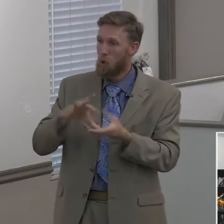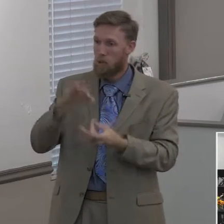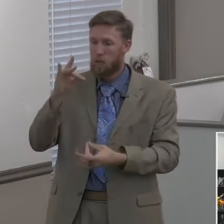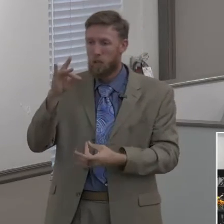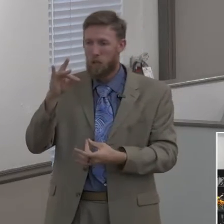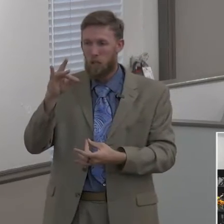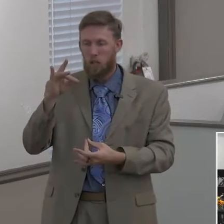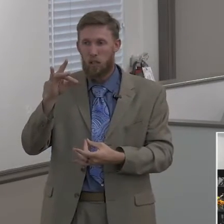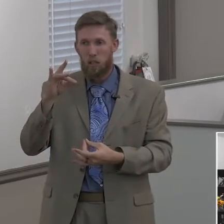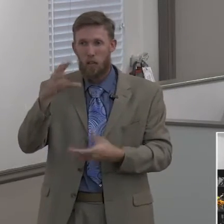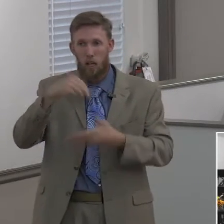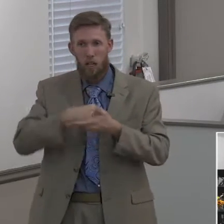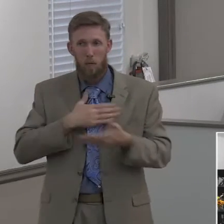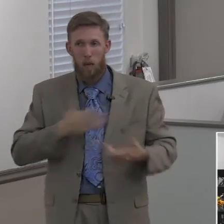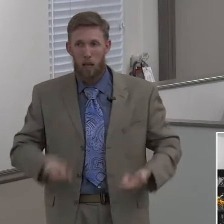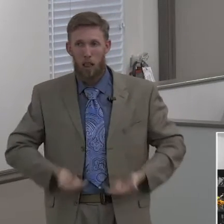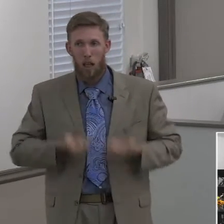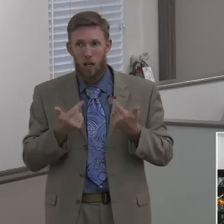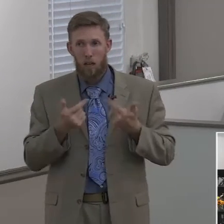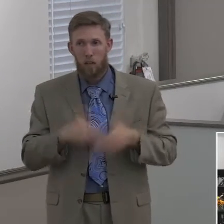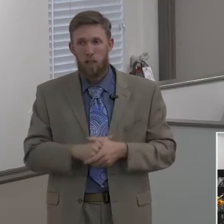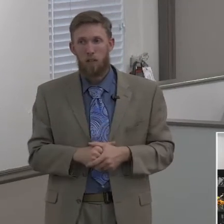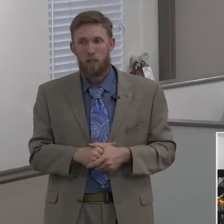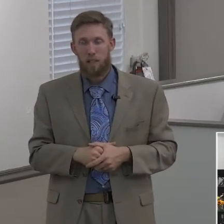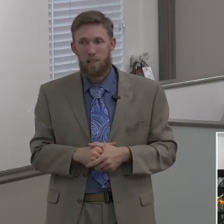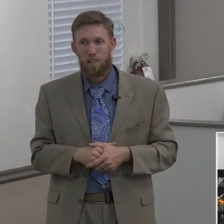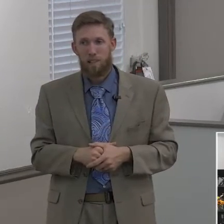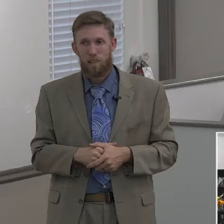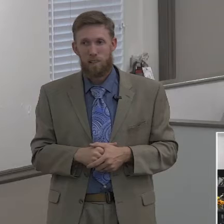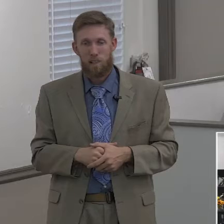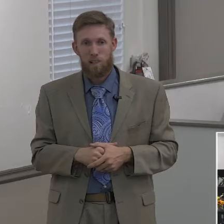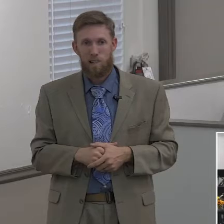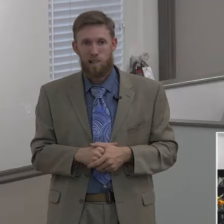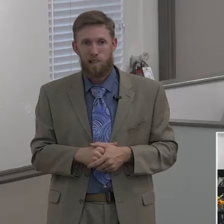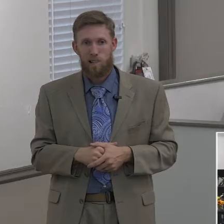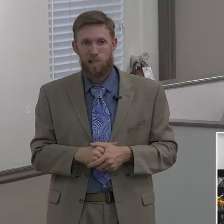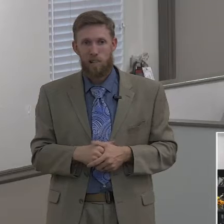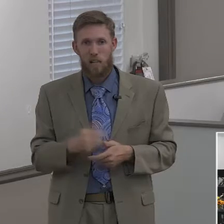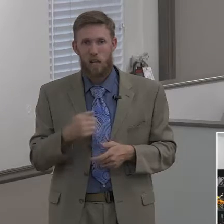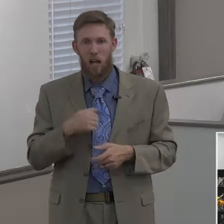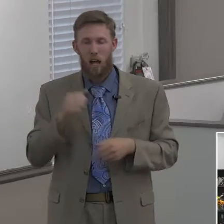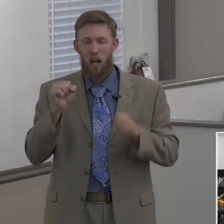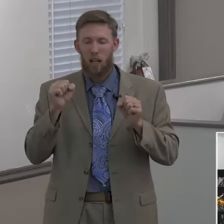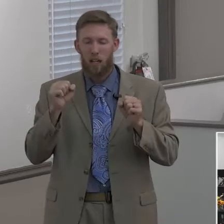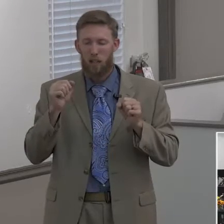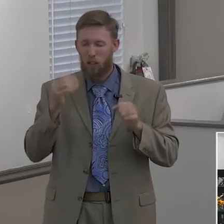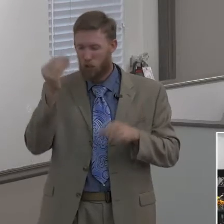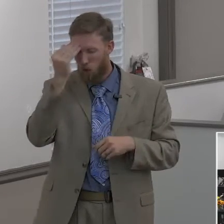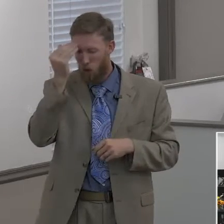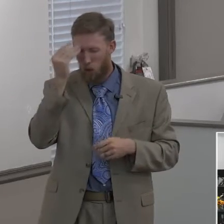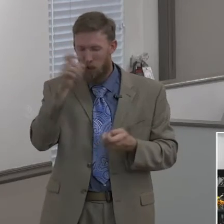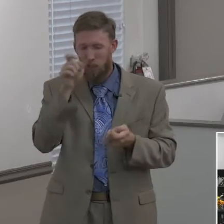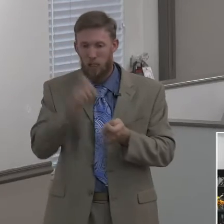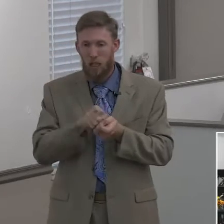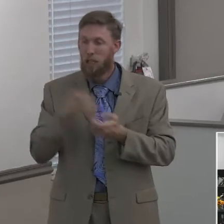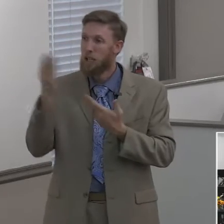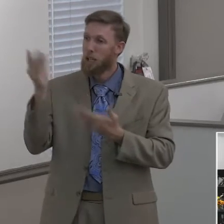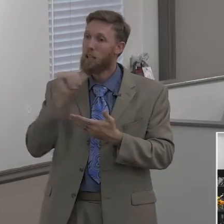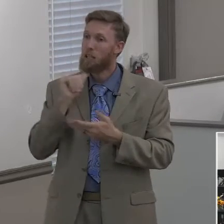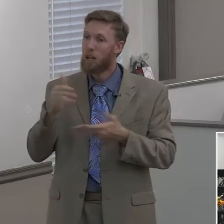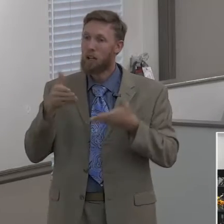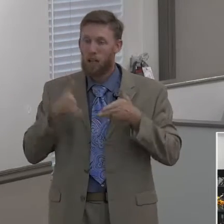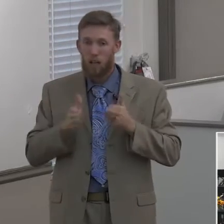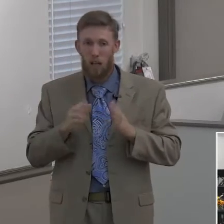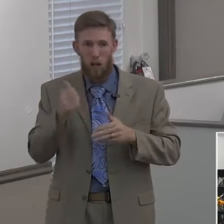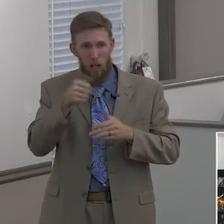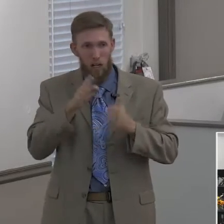talking about the charismatic movement. I can tell you right now, I know for a fact, without even asking Brother Gary, he is not going to